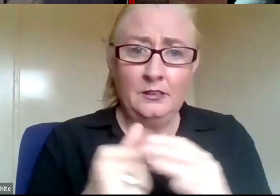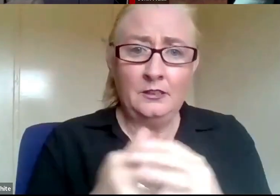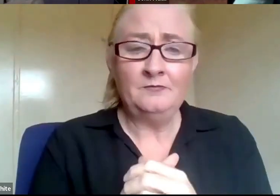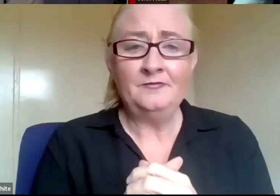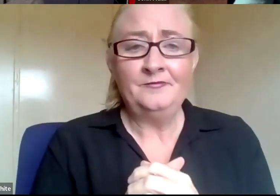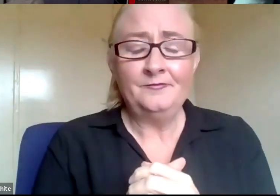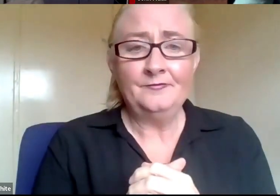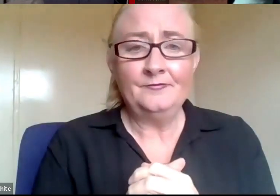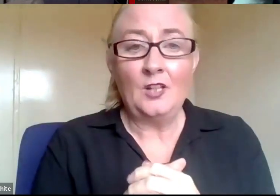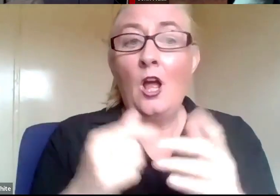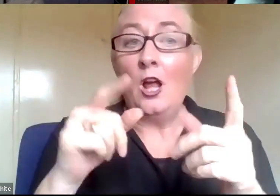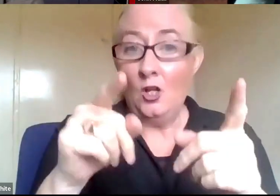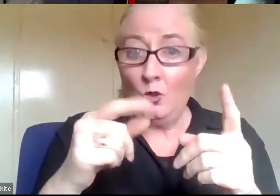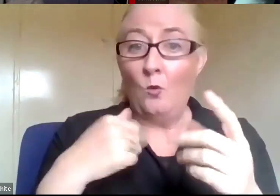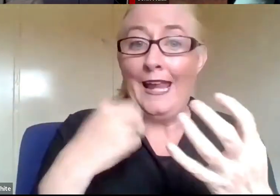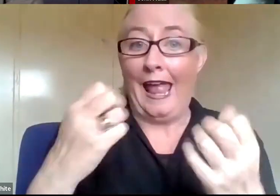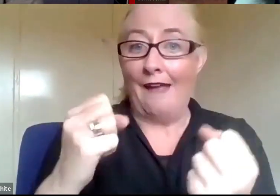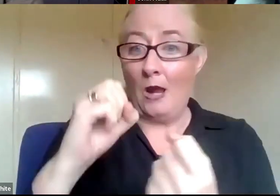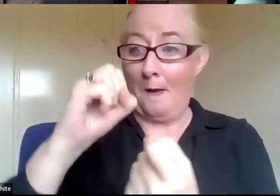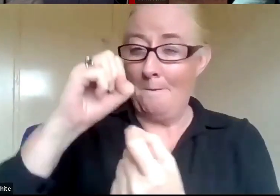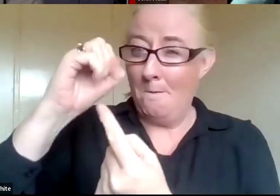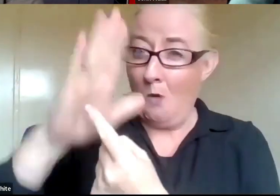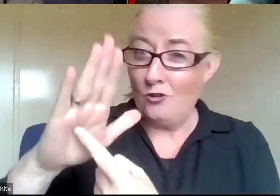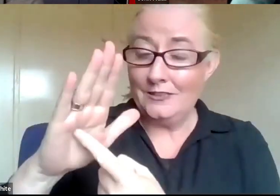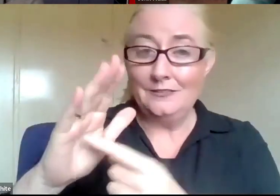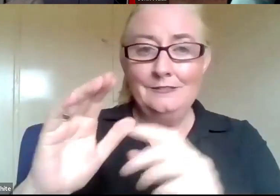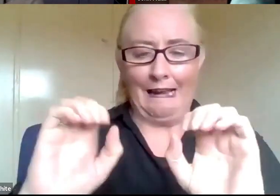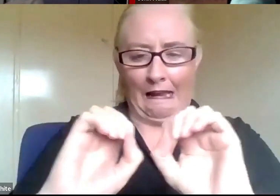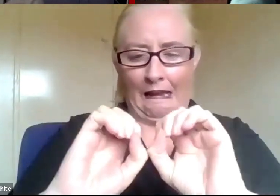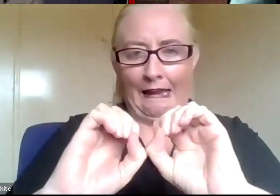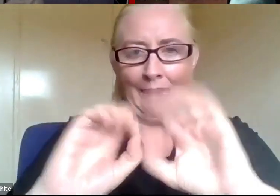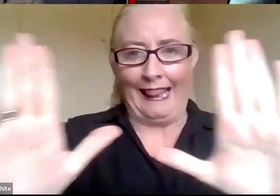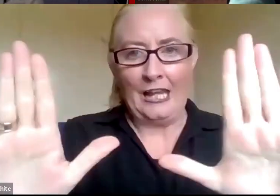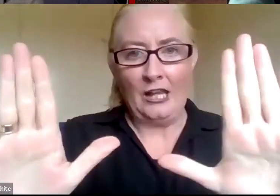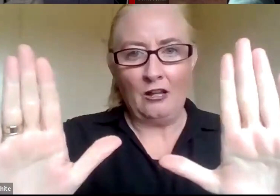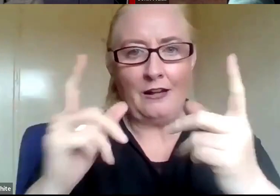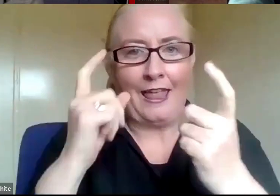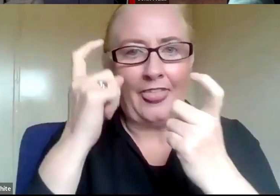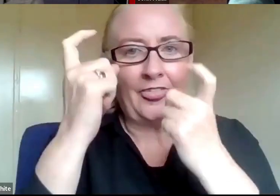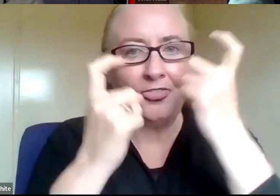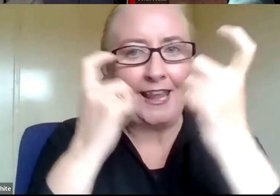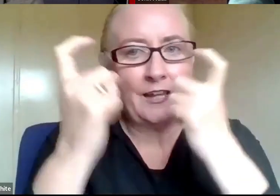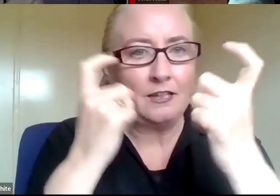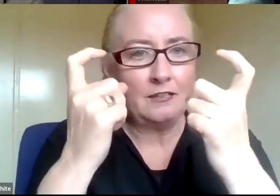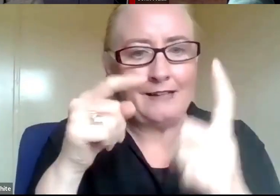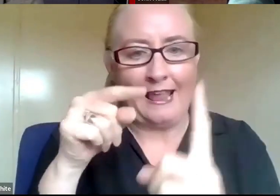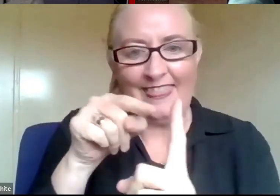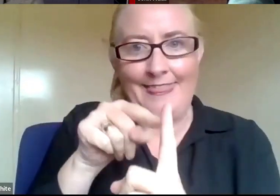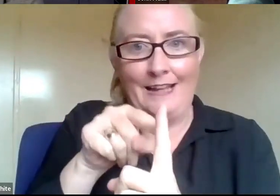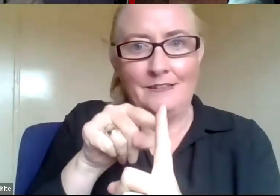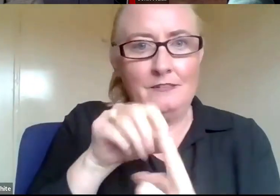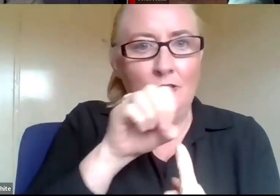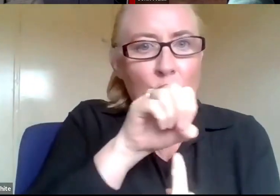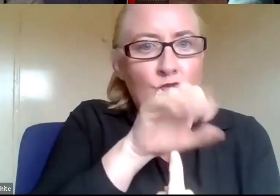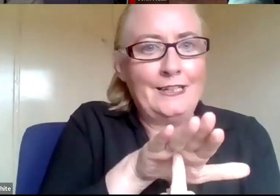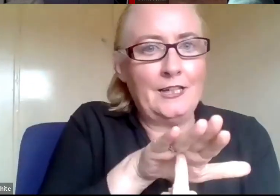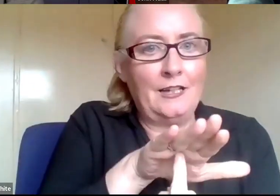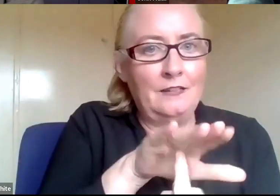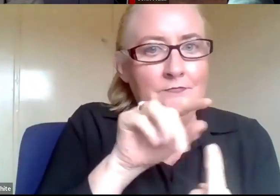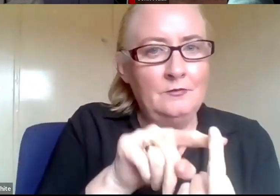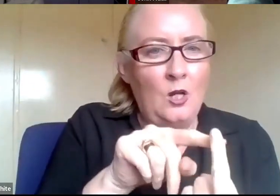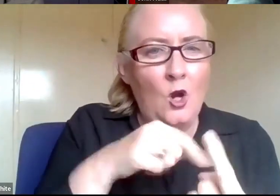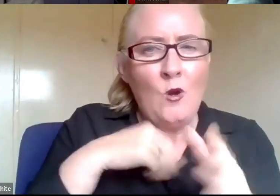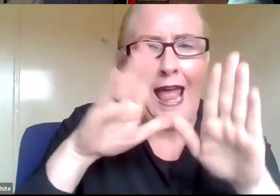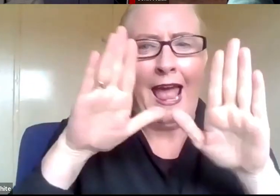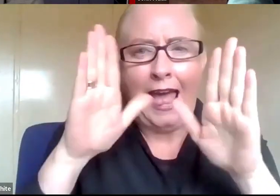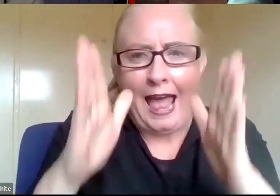importance of clear thinking is critical. I think, too, we have to work out ways in which we